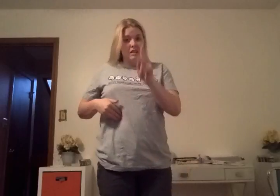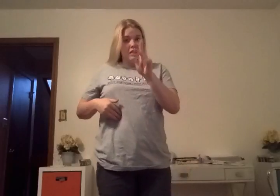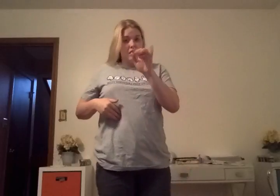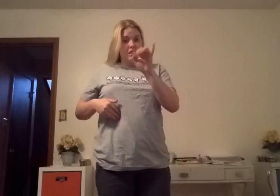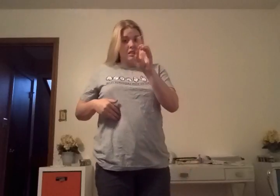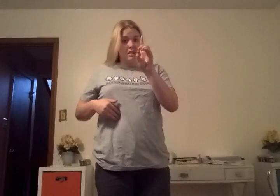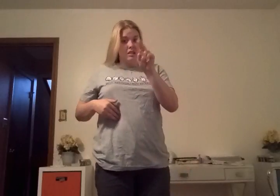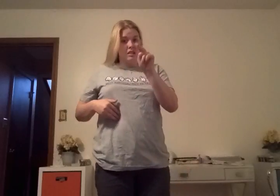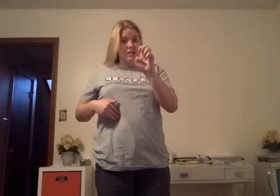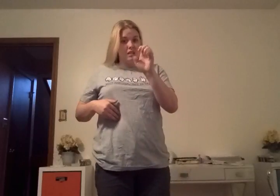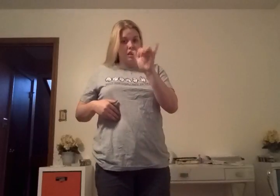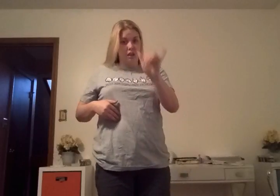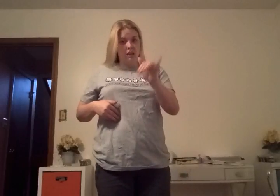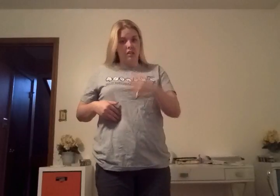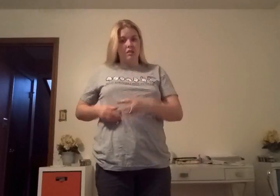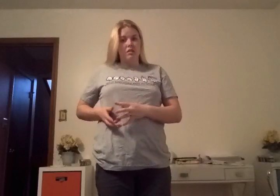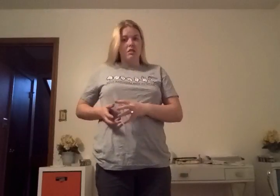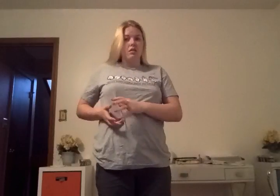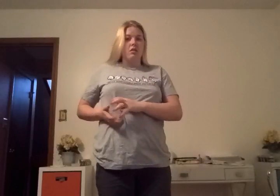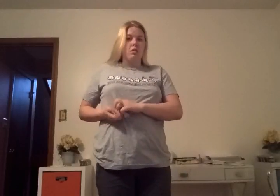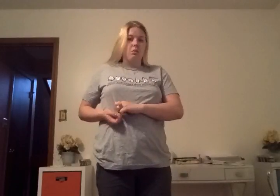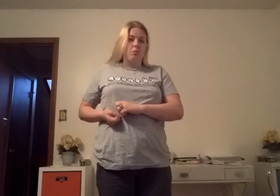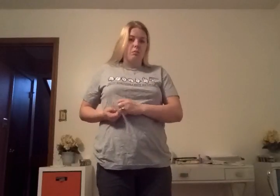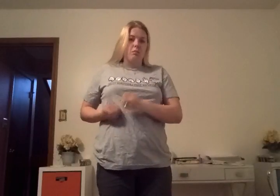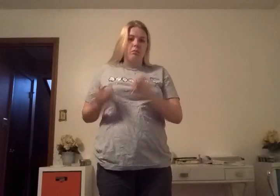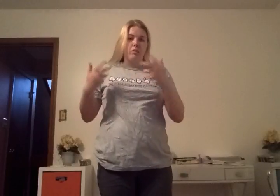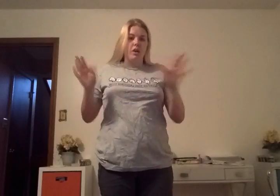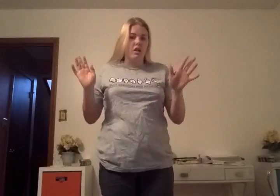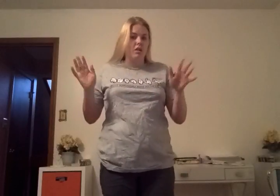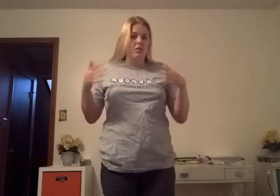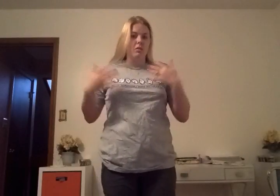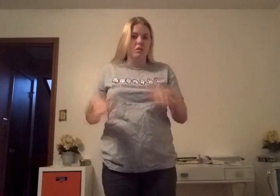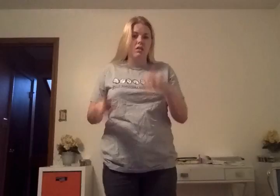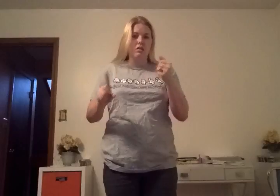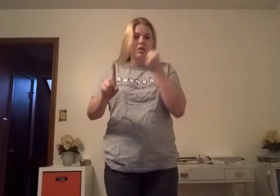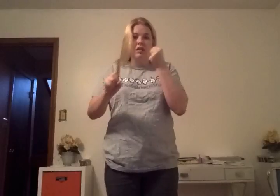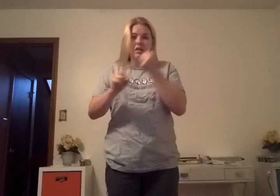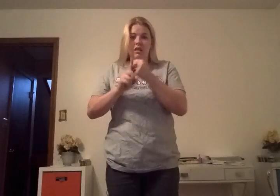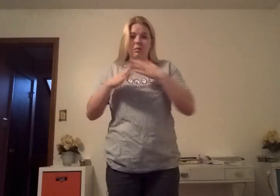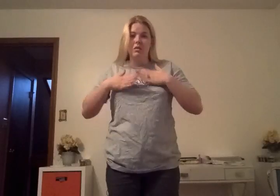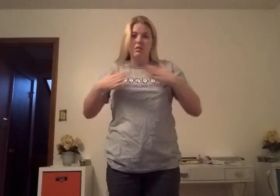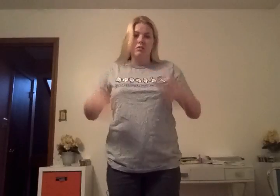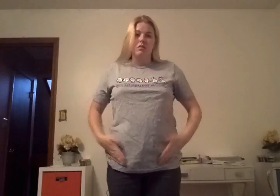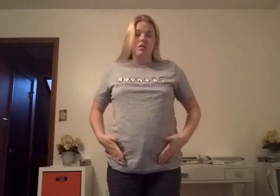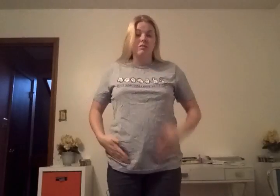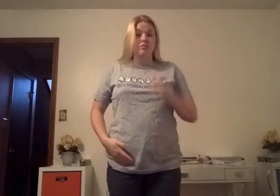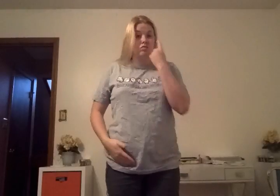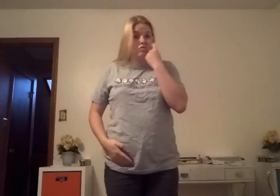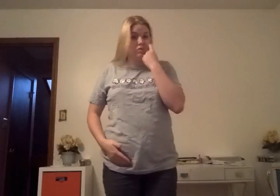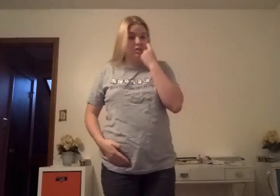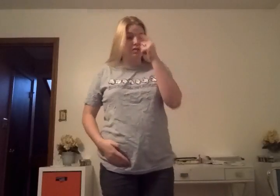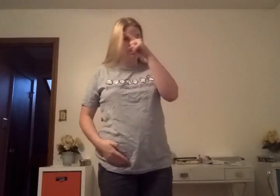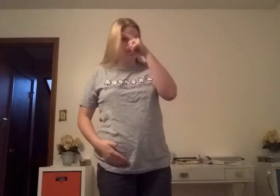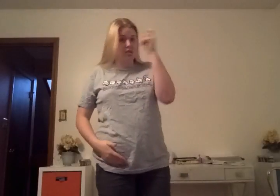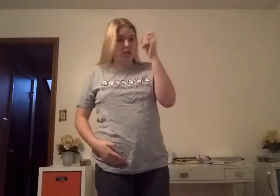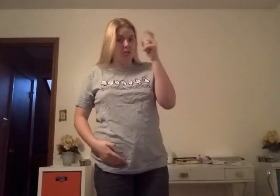My mentality was just to keep going. I didn't realize how much it was affecting my body. This past summer, Selena Gomez was gravely ill, weeks